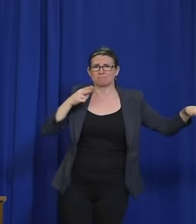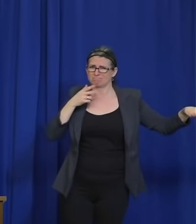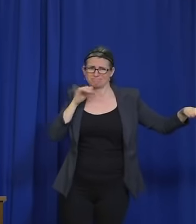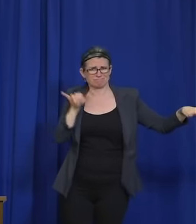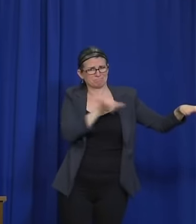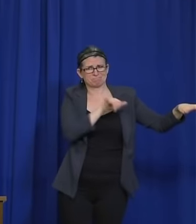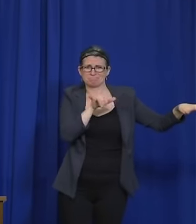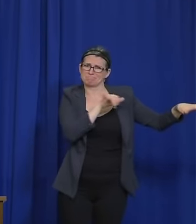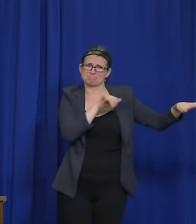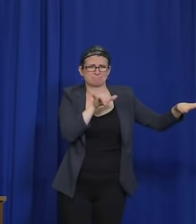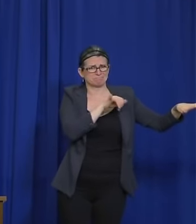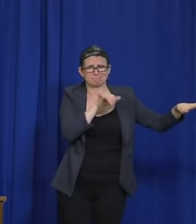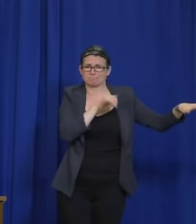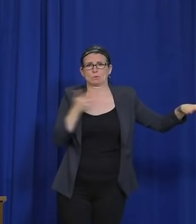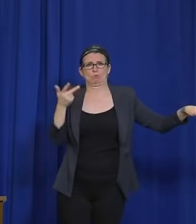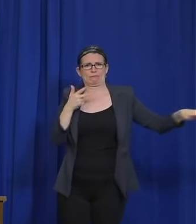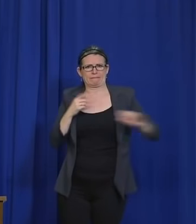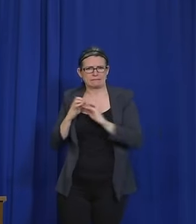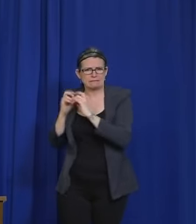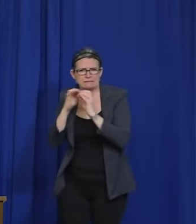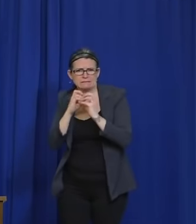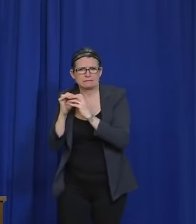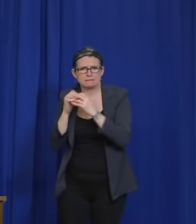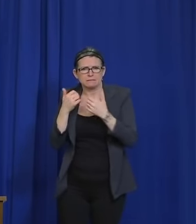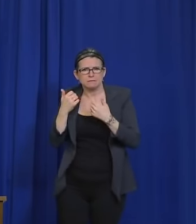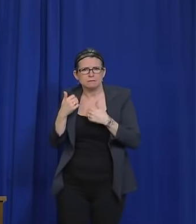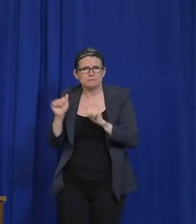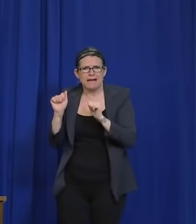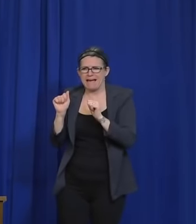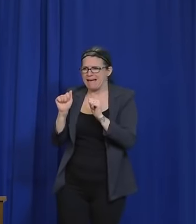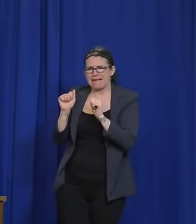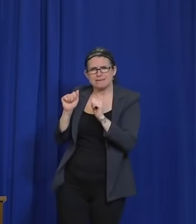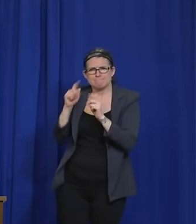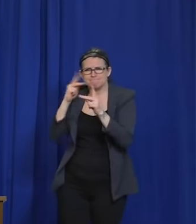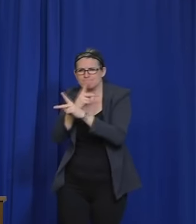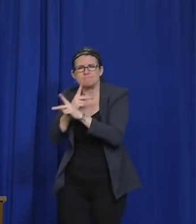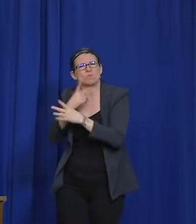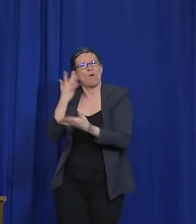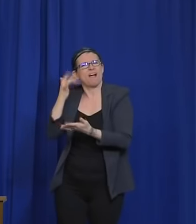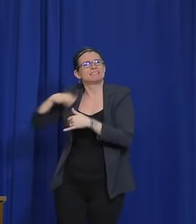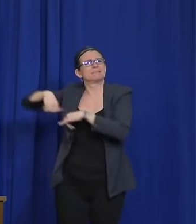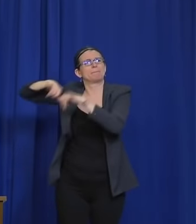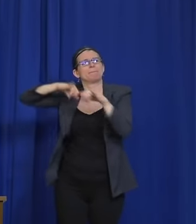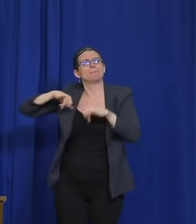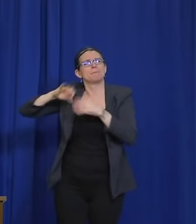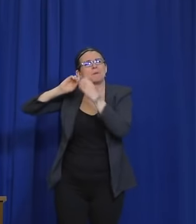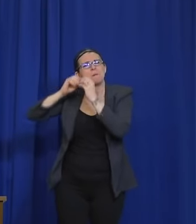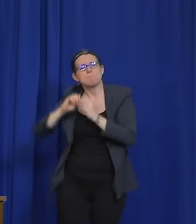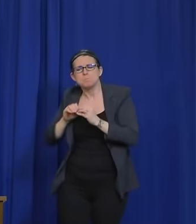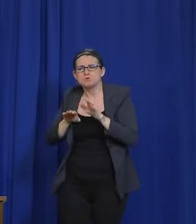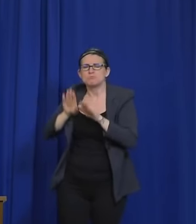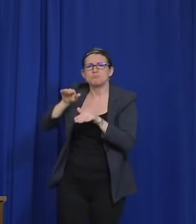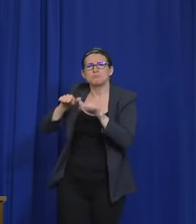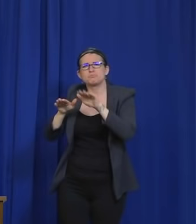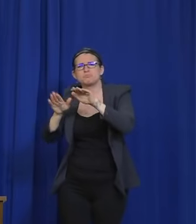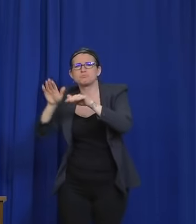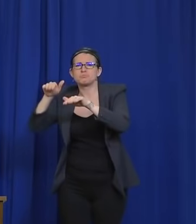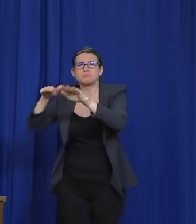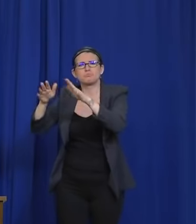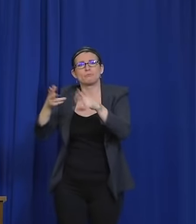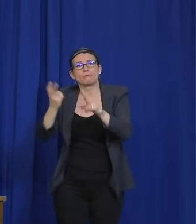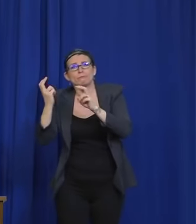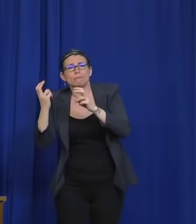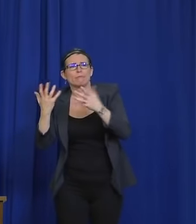Hampshire, Vermont, and Maine have a lot more in common, a lot more similarities in numbers and economies and demographics, and it's